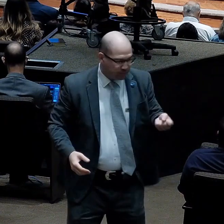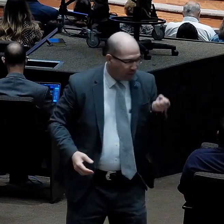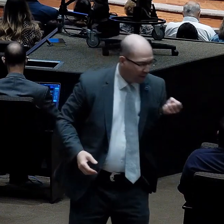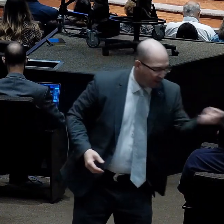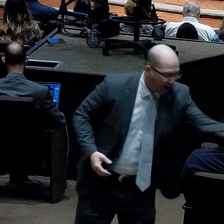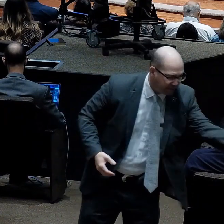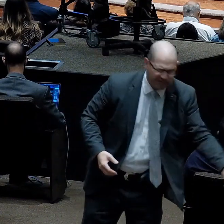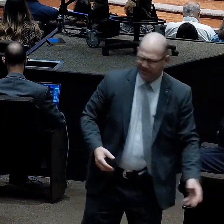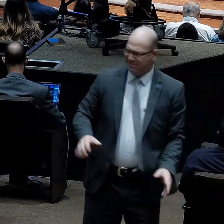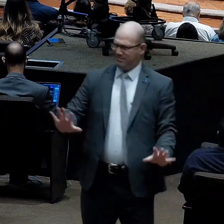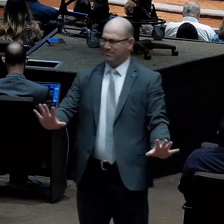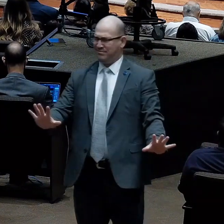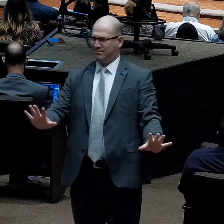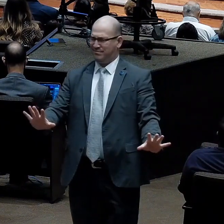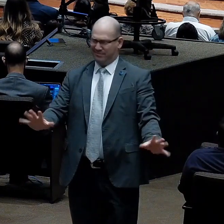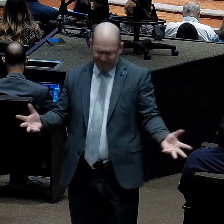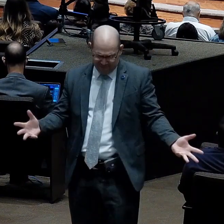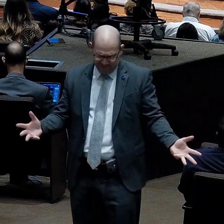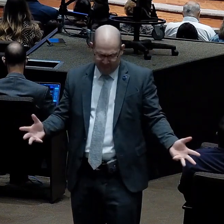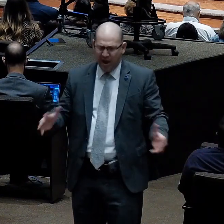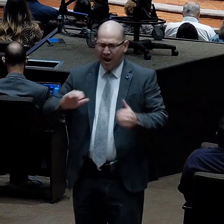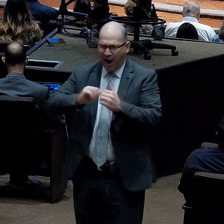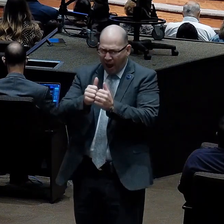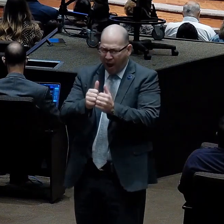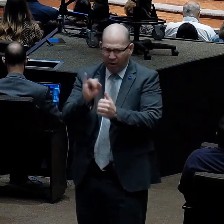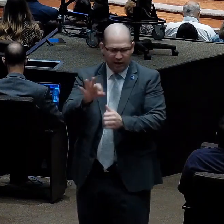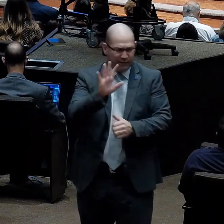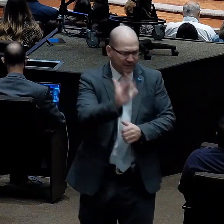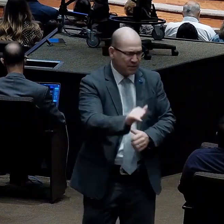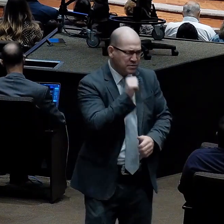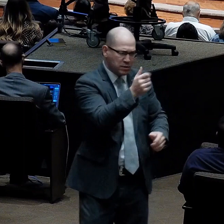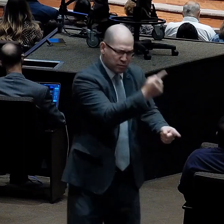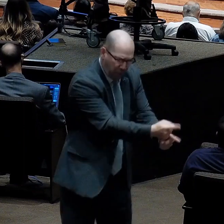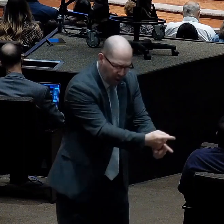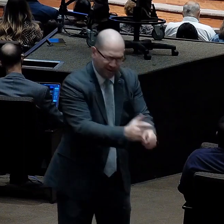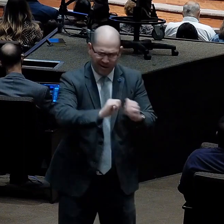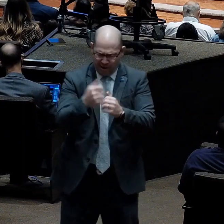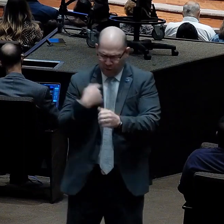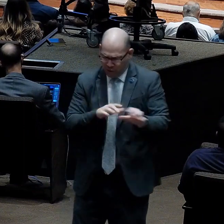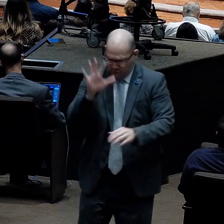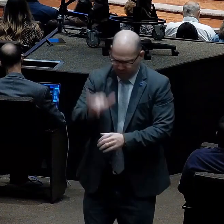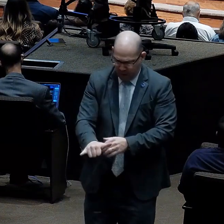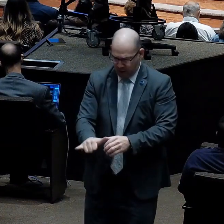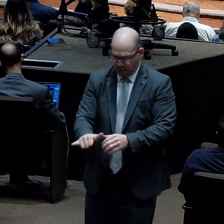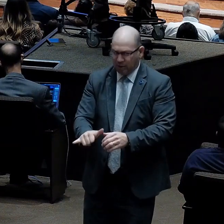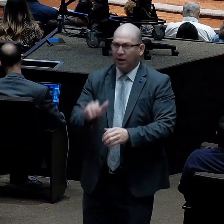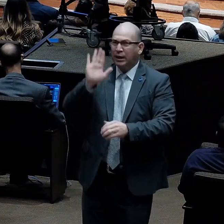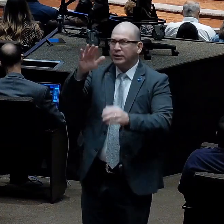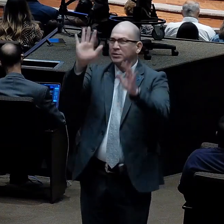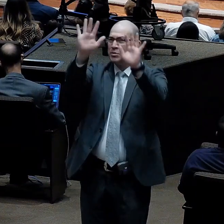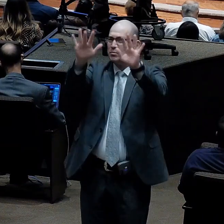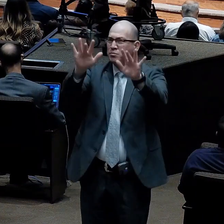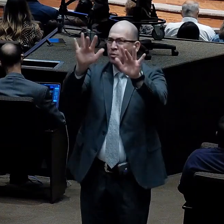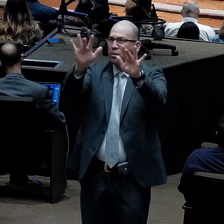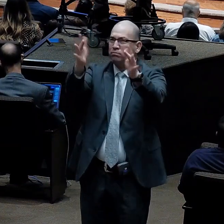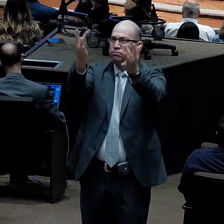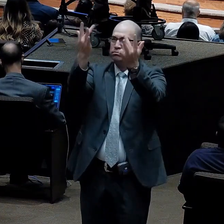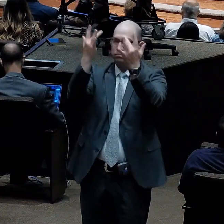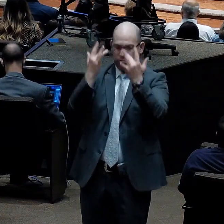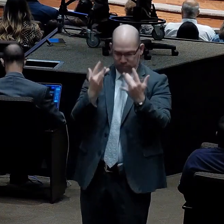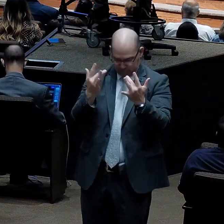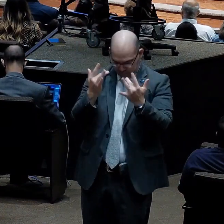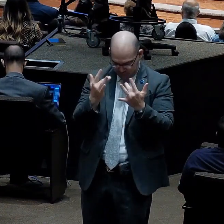in the context of ministry today? As God shows us mercy, we in turn